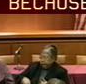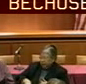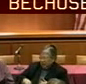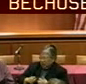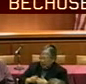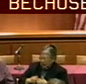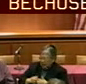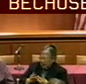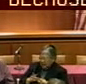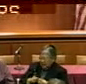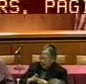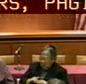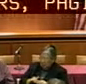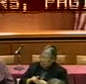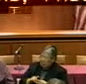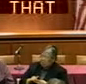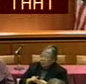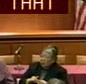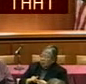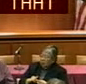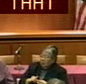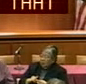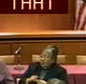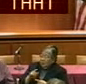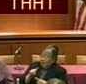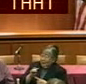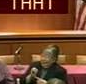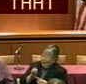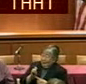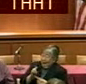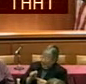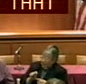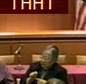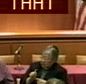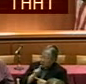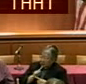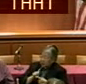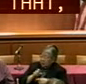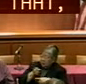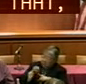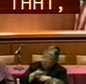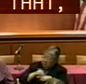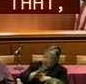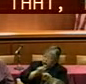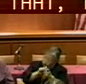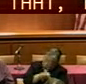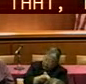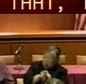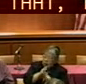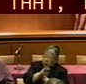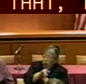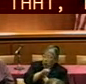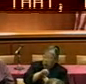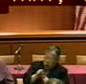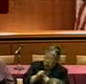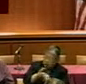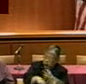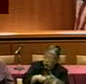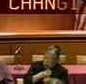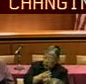is changing. It's changing the wireless world that we live in based on the facts of what we